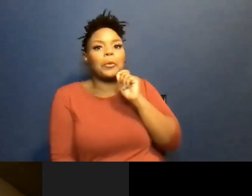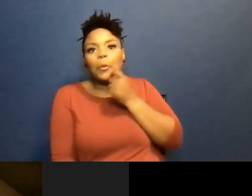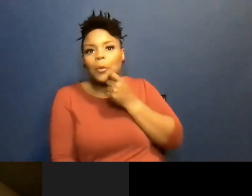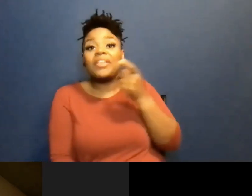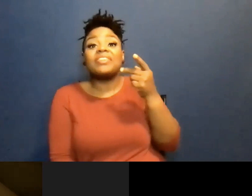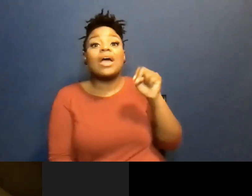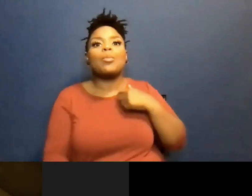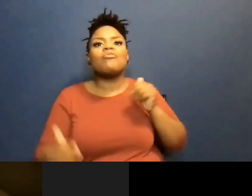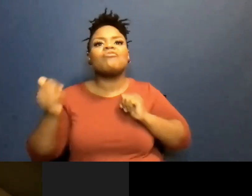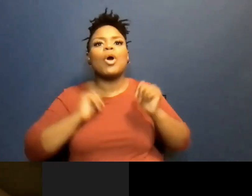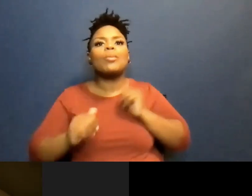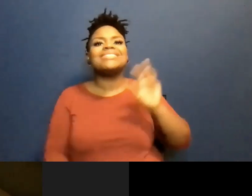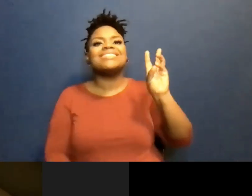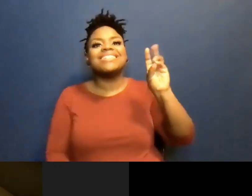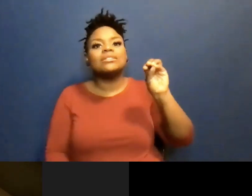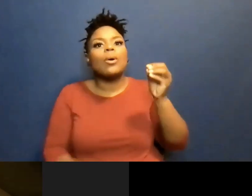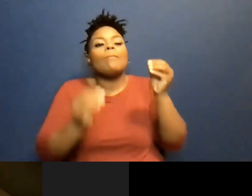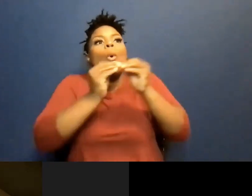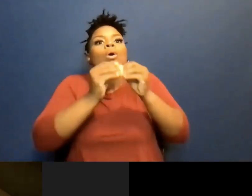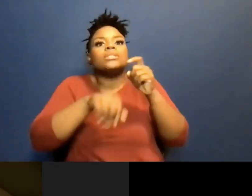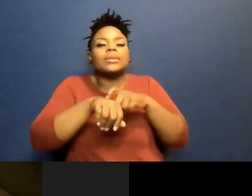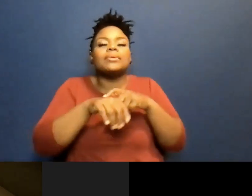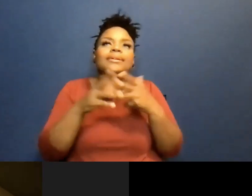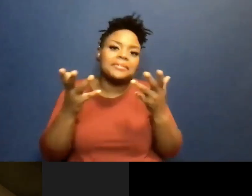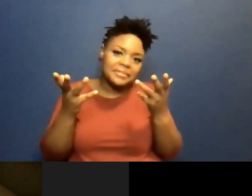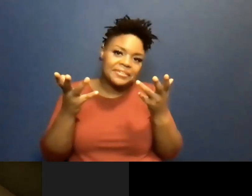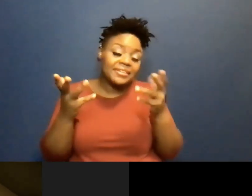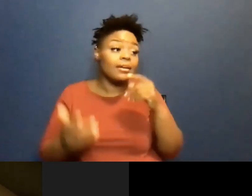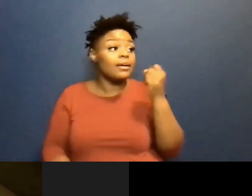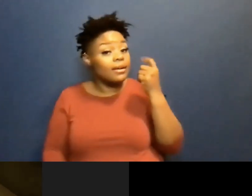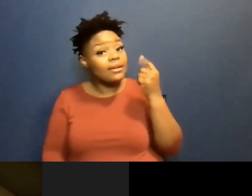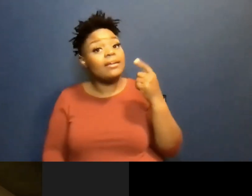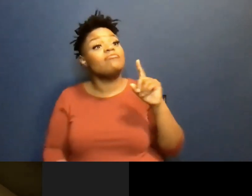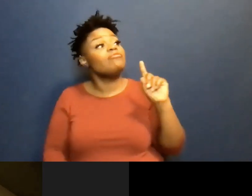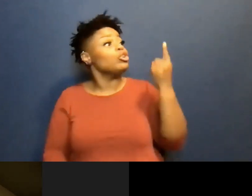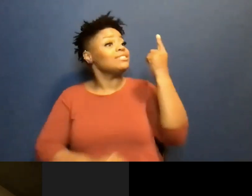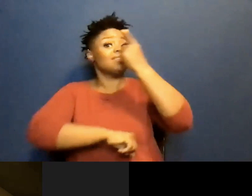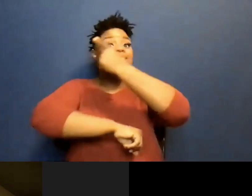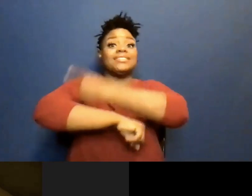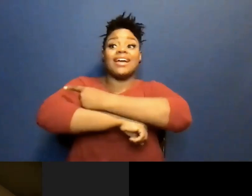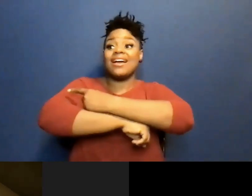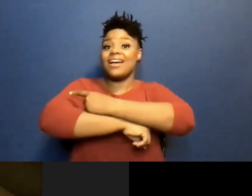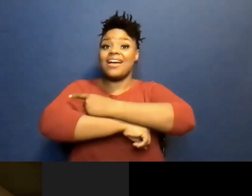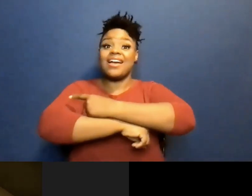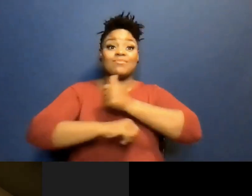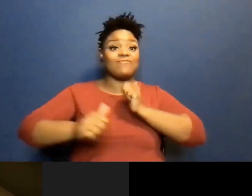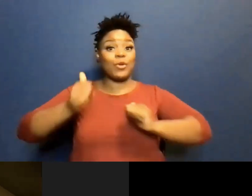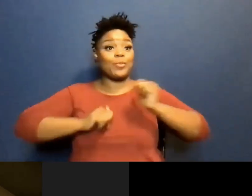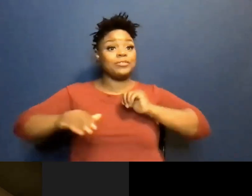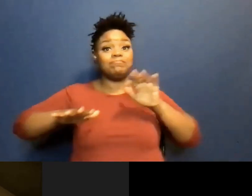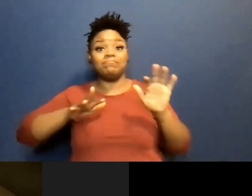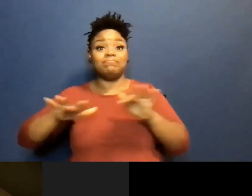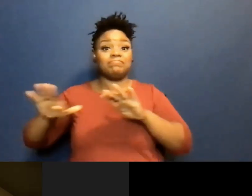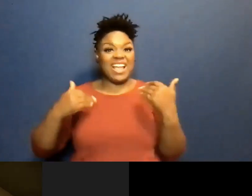but having that particular footage from like the opening day is really special to me. Like it's just like the best gift I could ever be